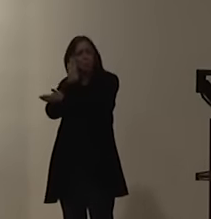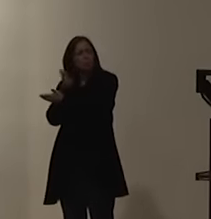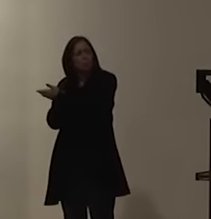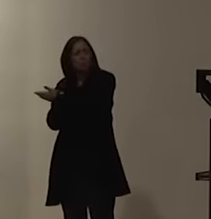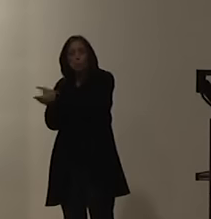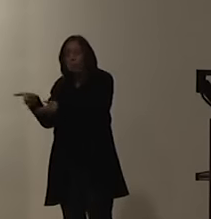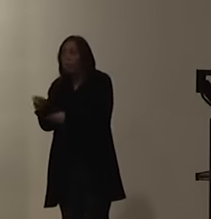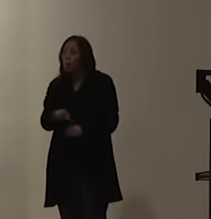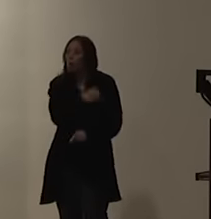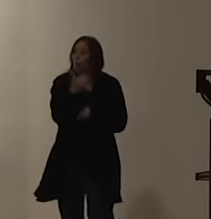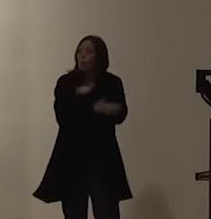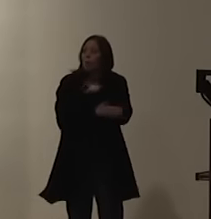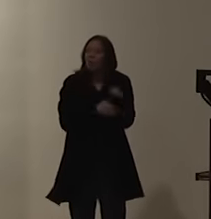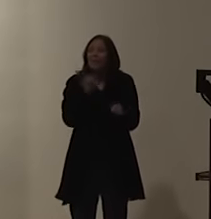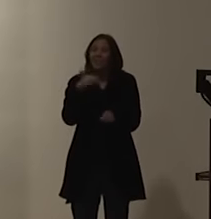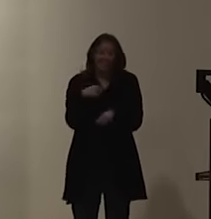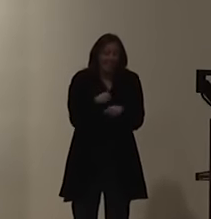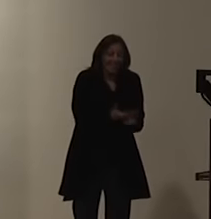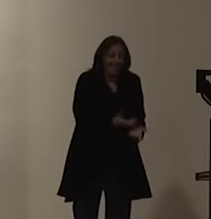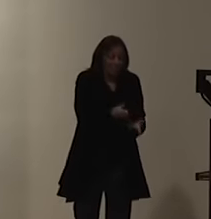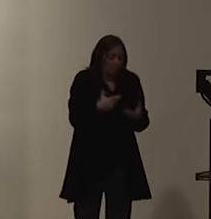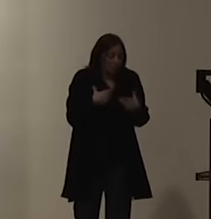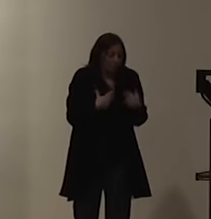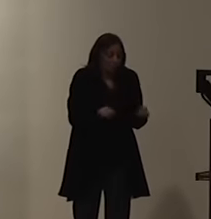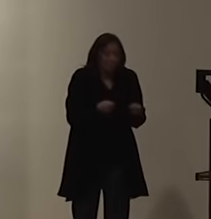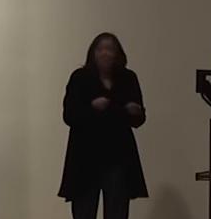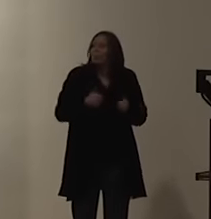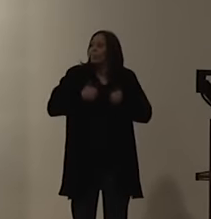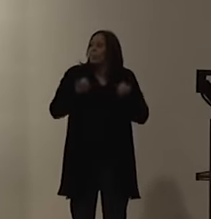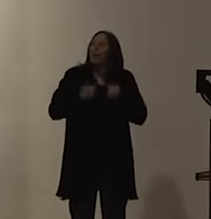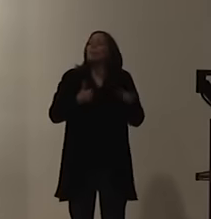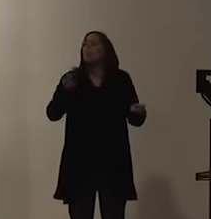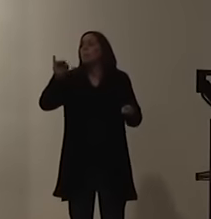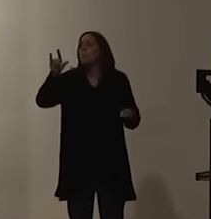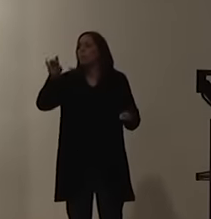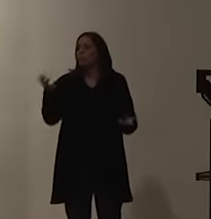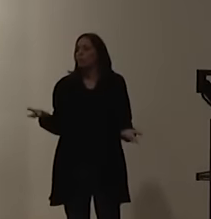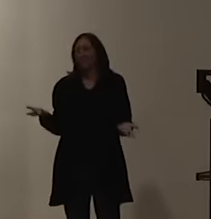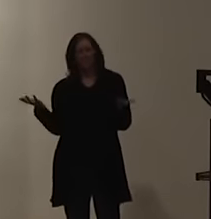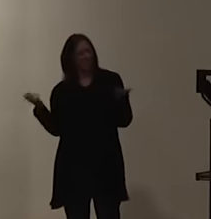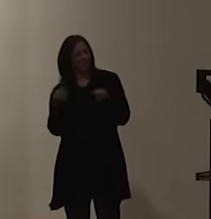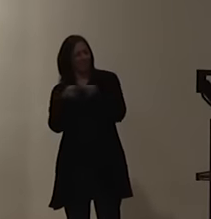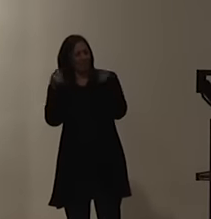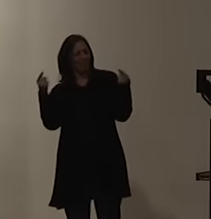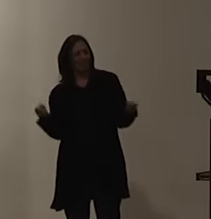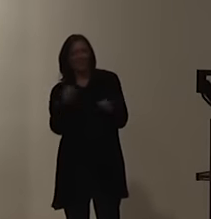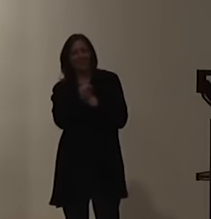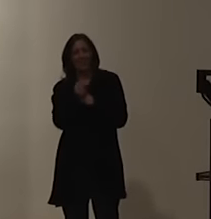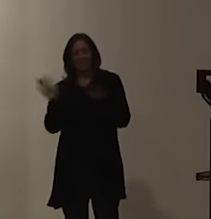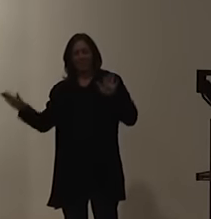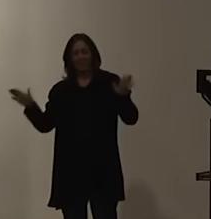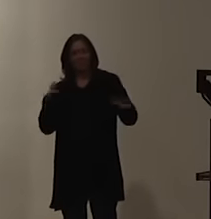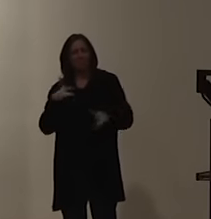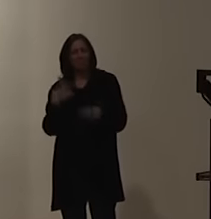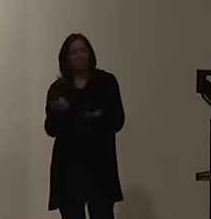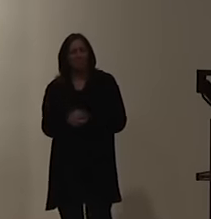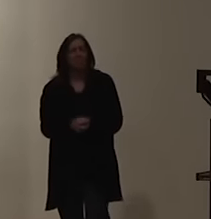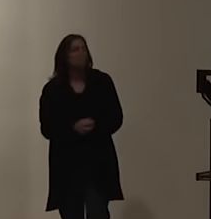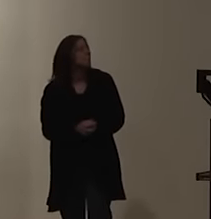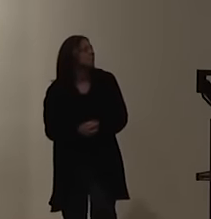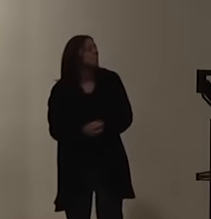a miracle. Now, some good things had come out of all this, and we'll talk about those if we can, but the space problem, and this